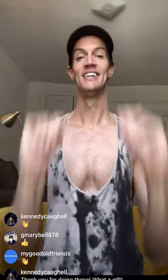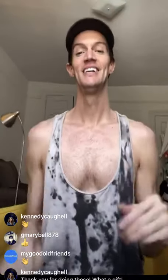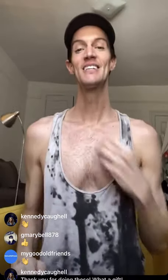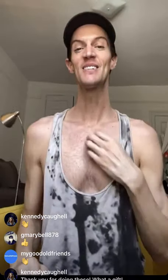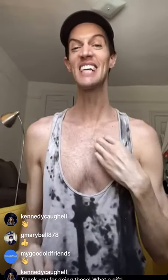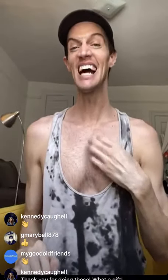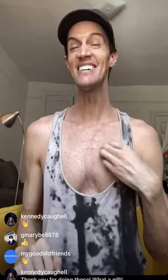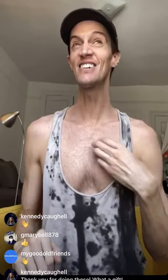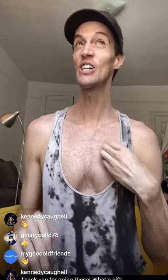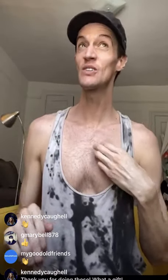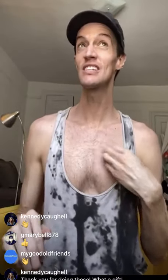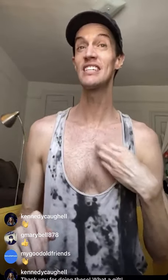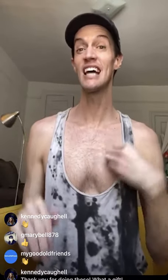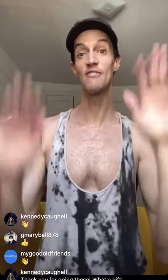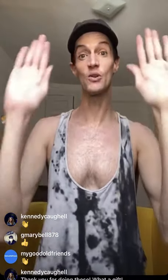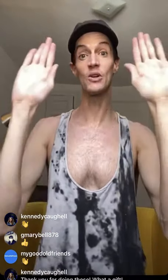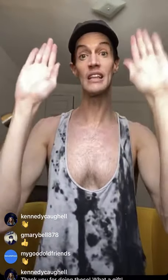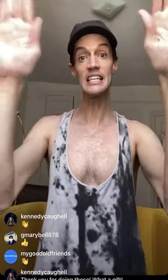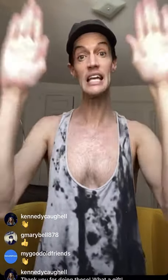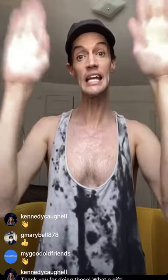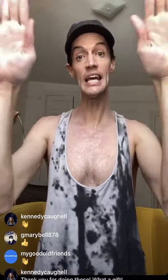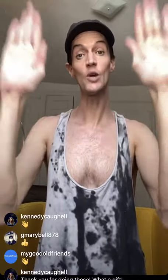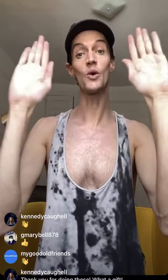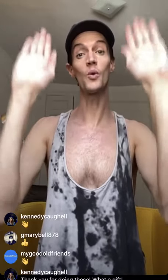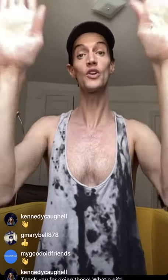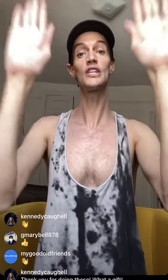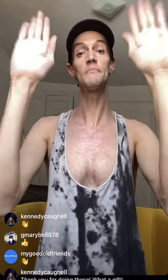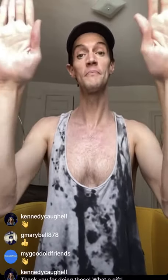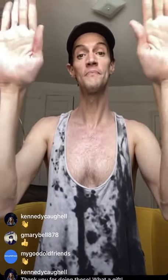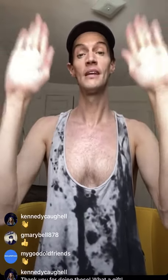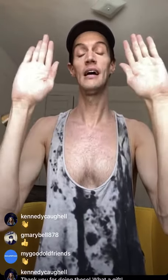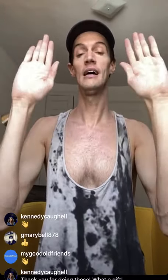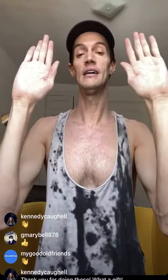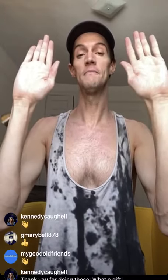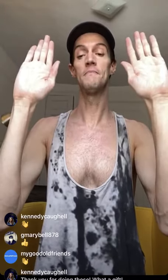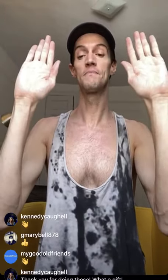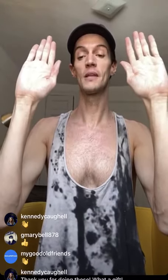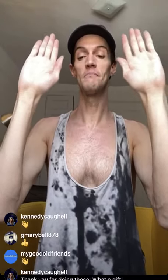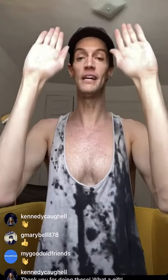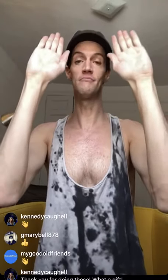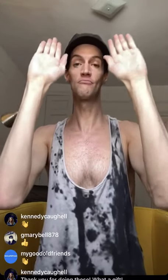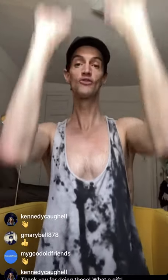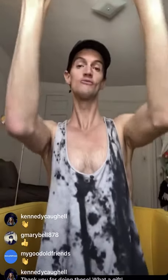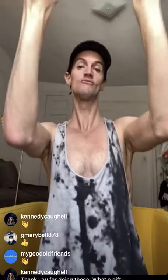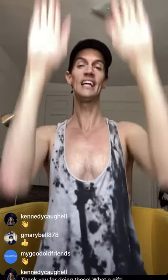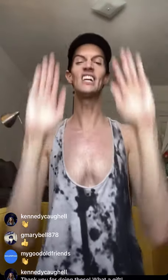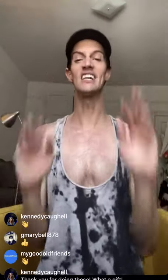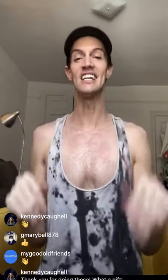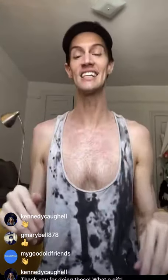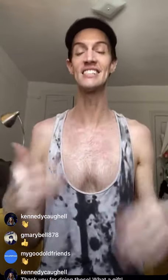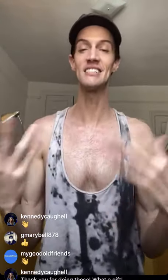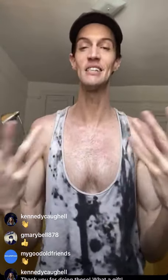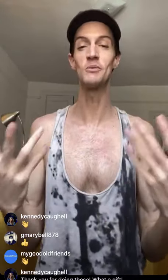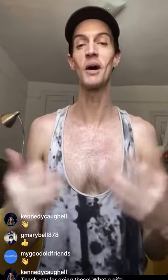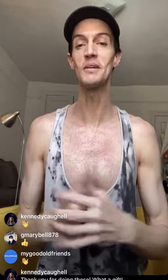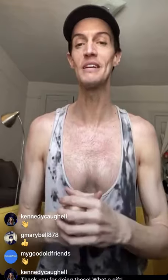So it's kind of close to the sign for like Sunday or worship, but in context, it would probably mean